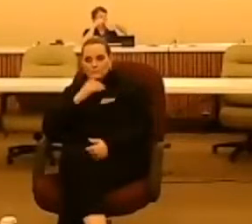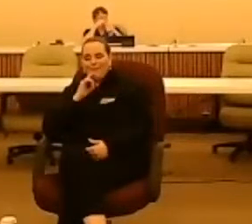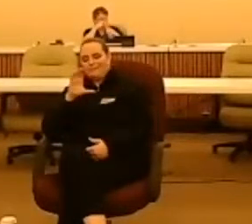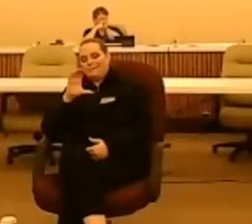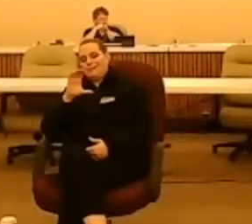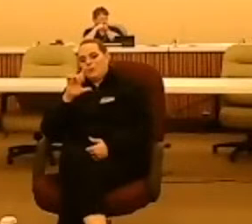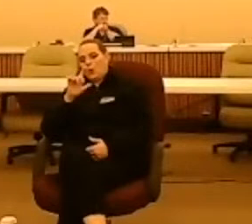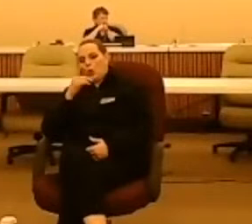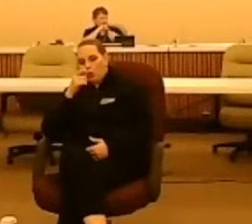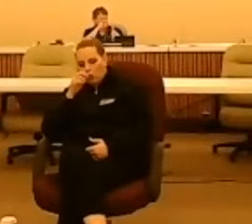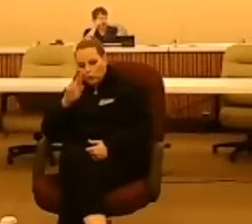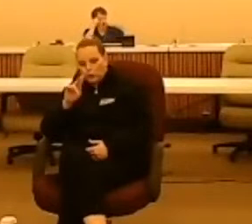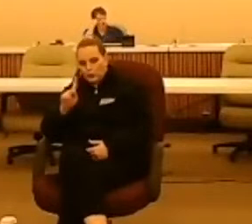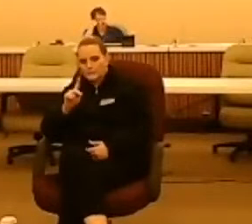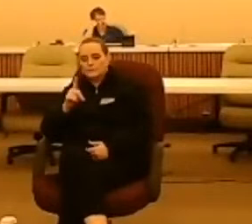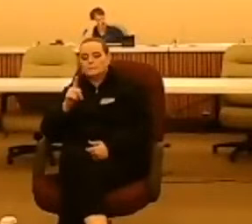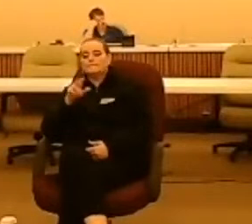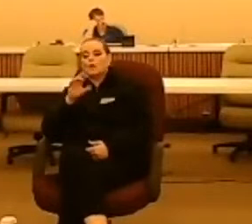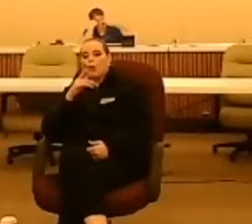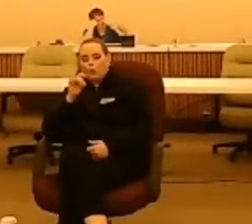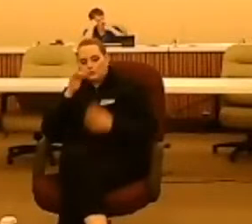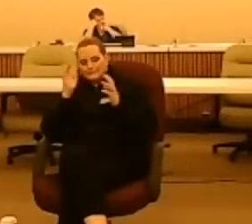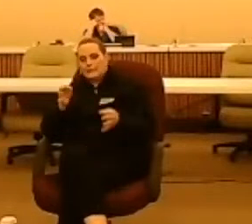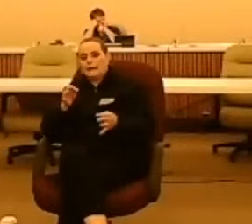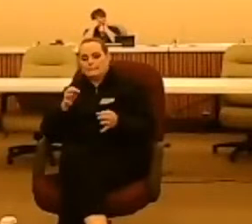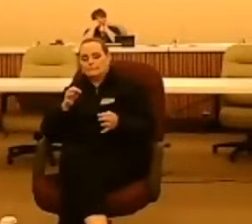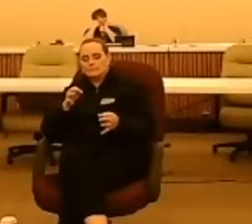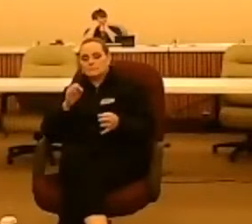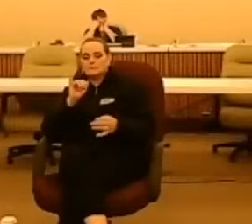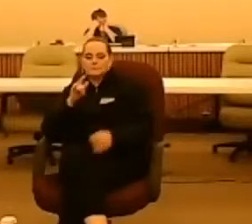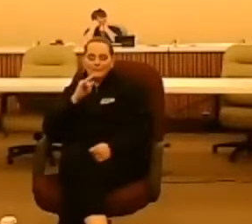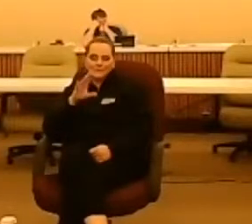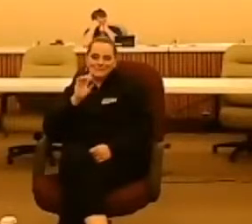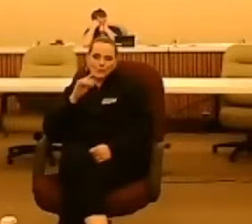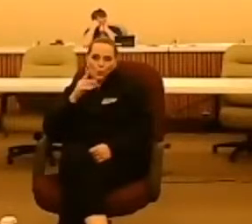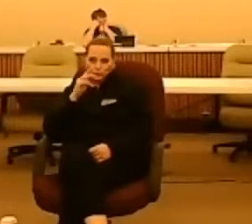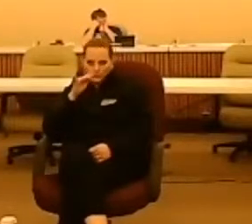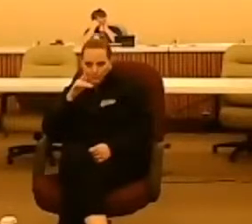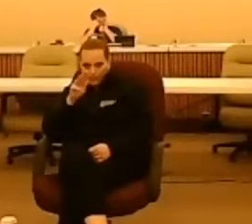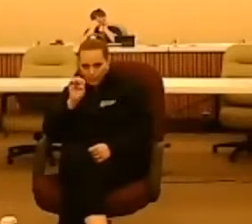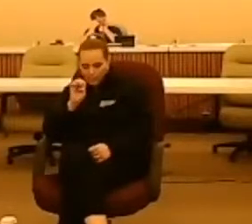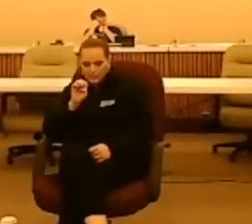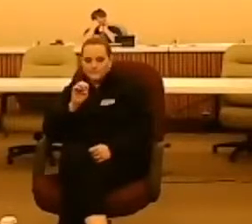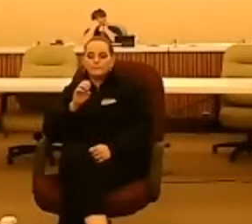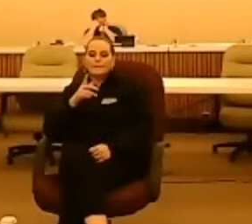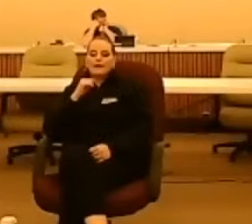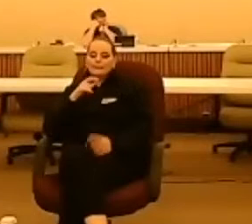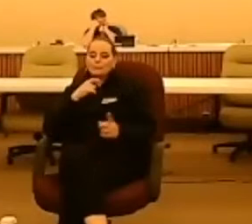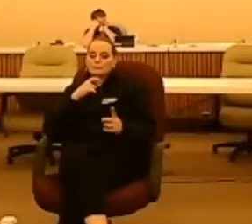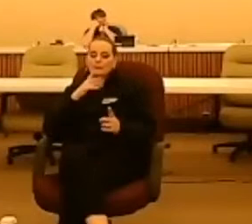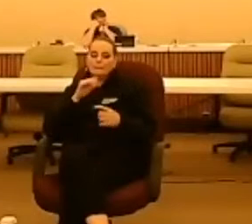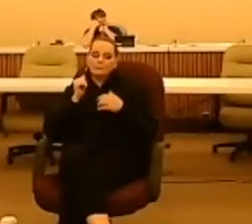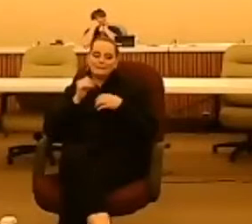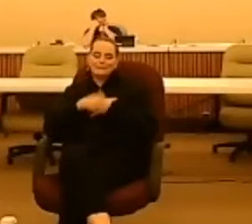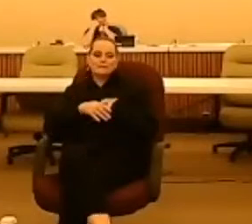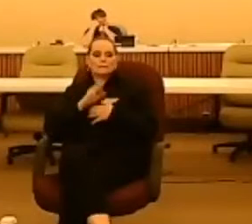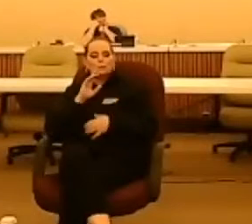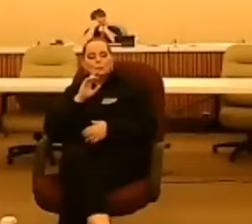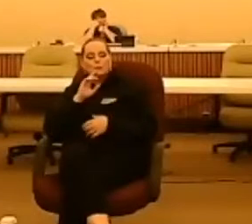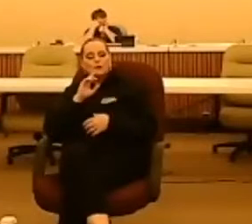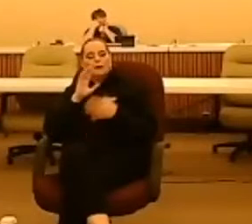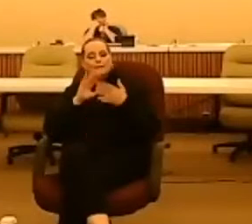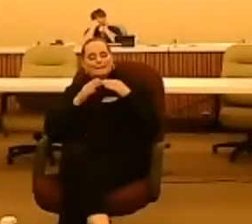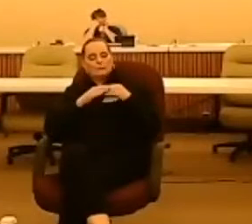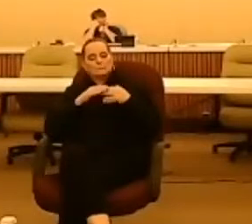decide whether that's disclosable. If the clerk denies it, it would go to the town's appellate FOIL officer, which I believe is you, Steve,